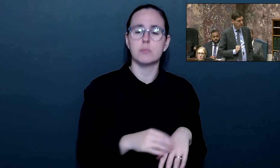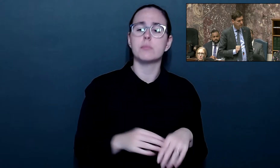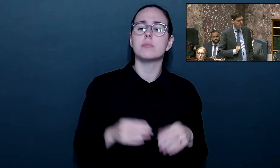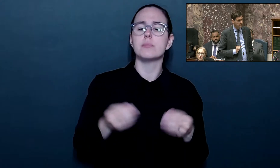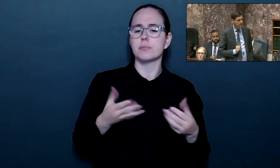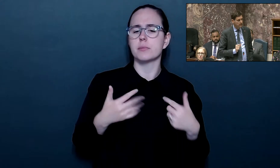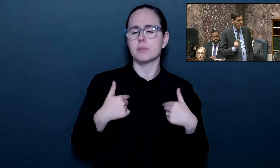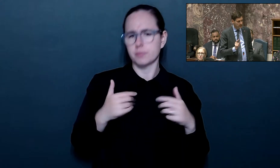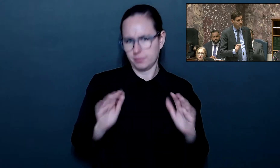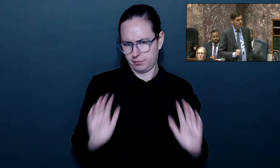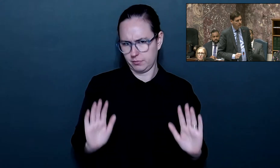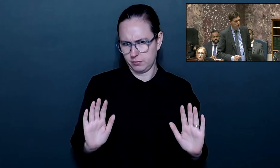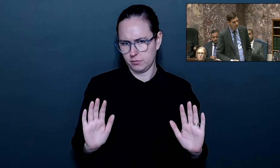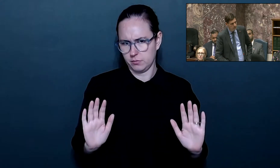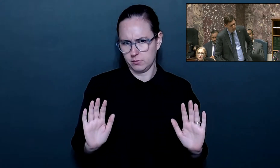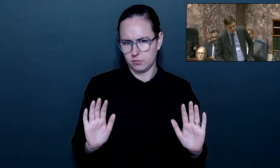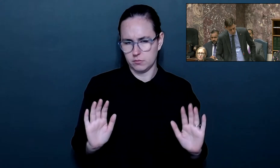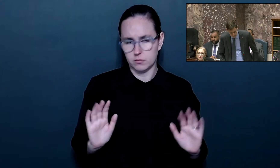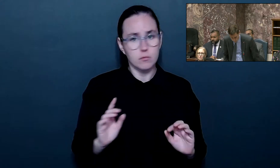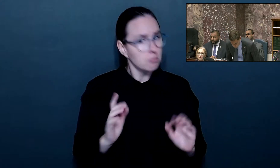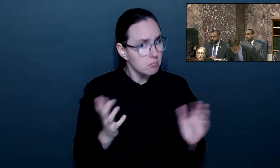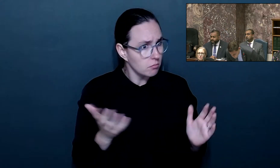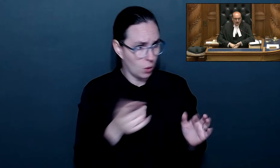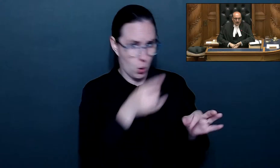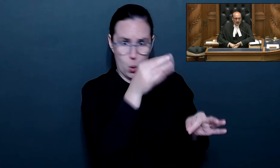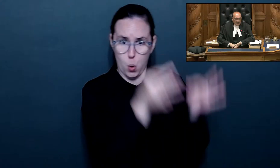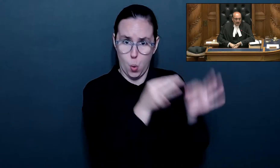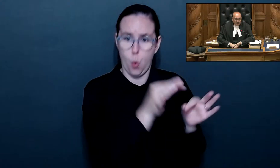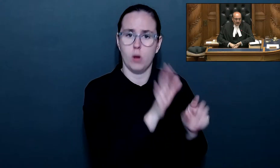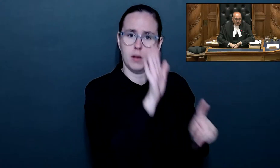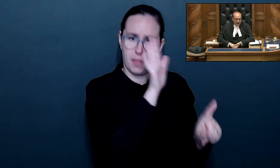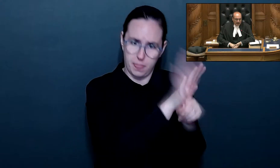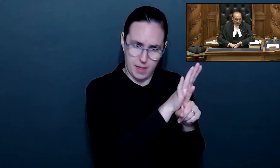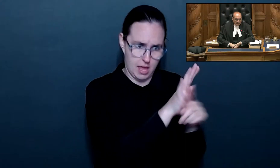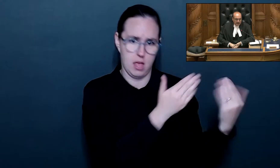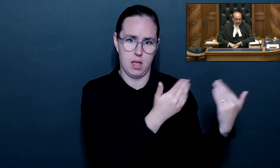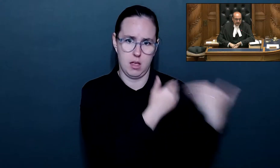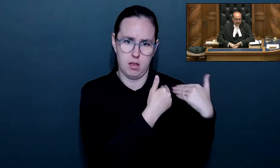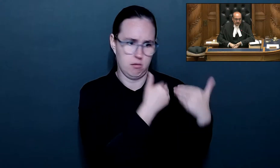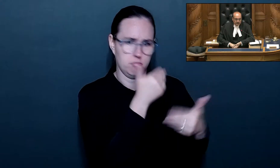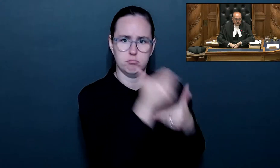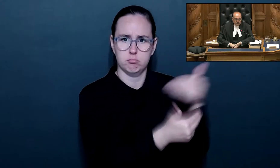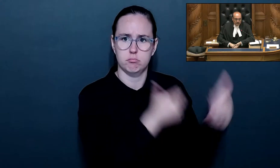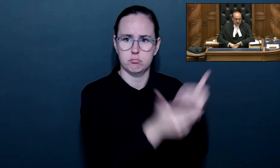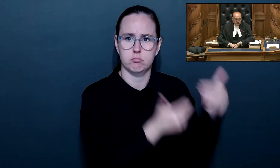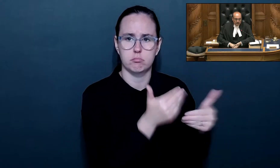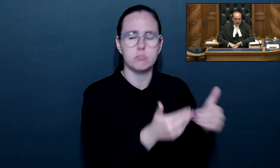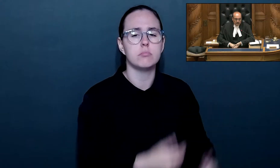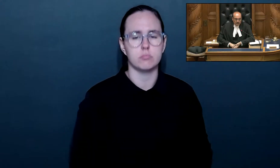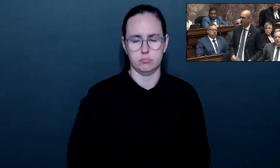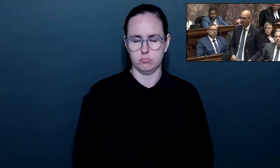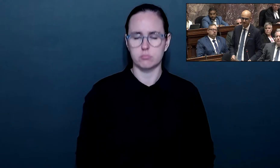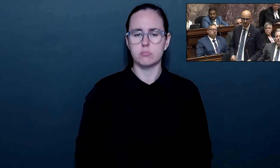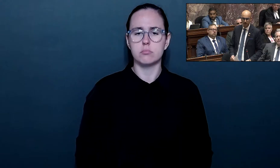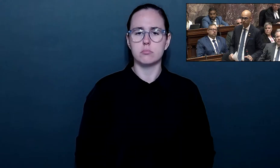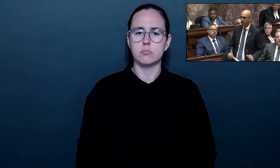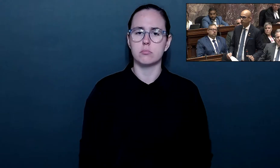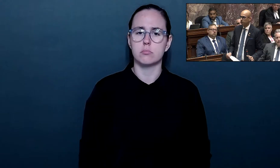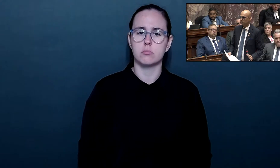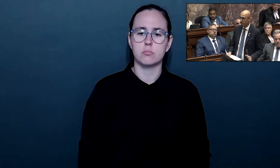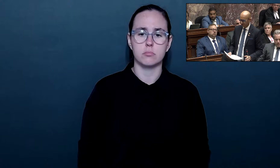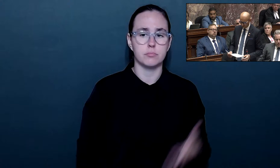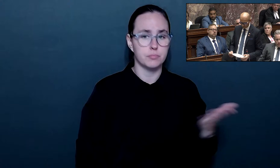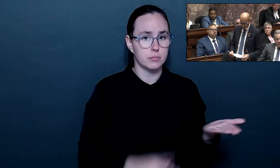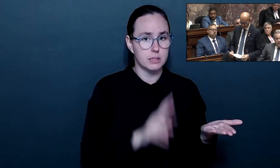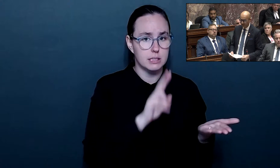and we'll let them do that work. Member supplemental. With all due respect, I did not refer